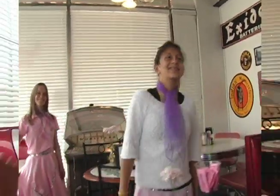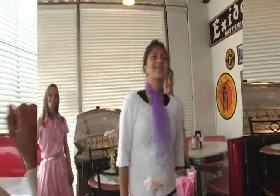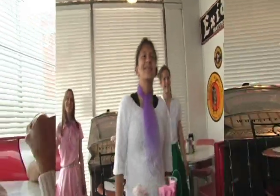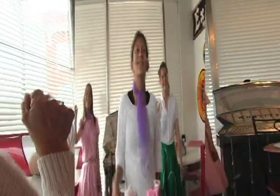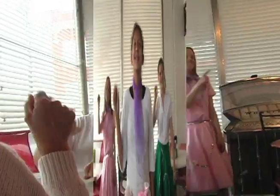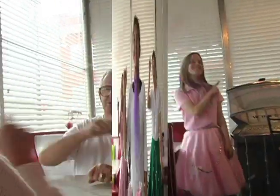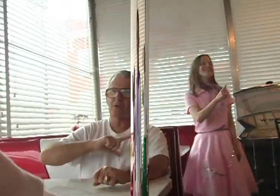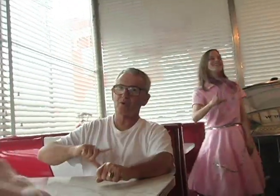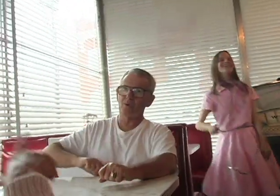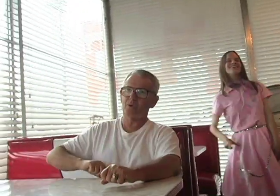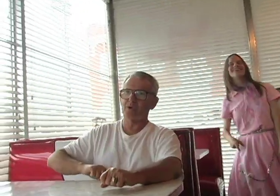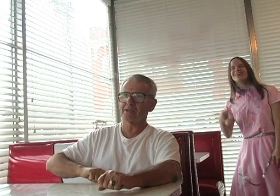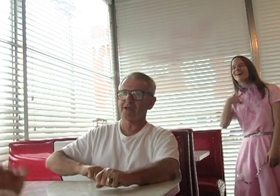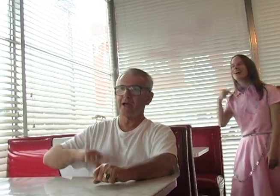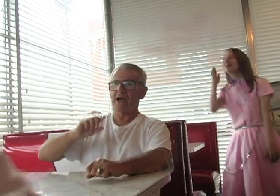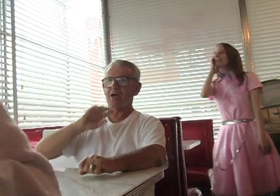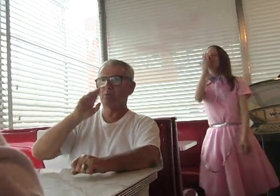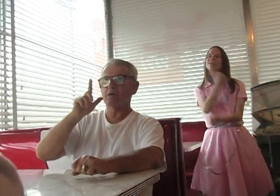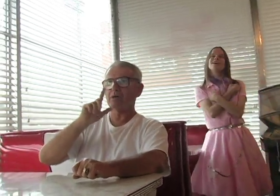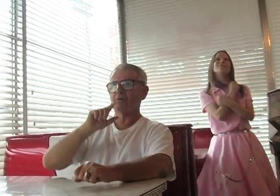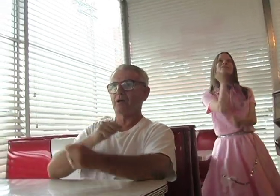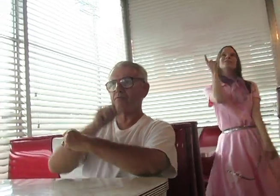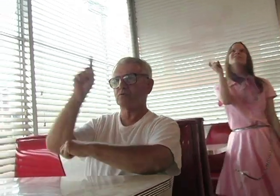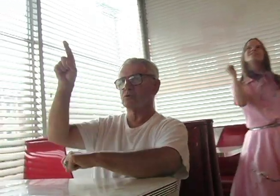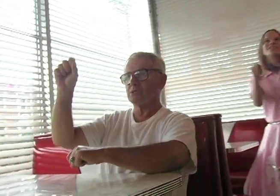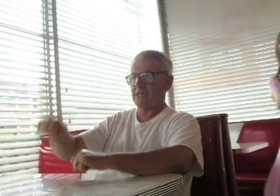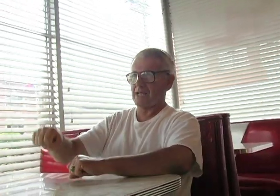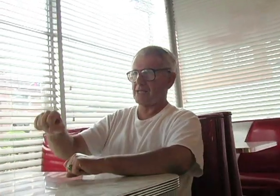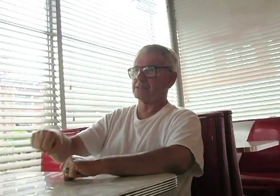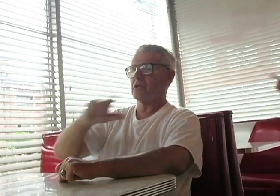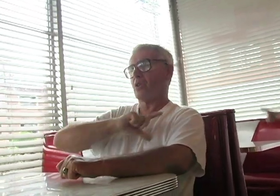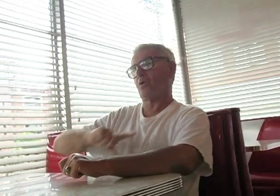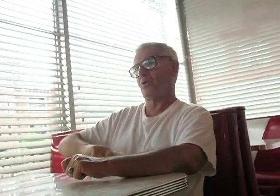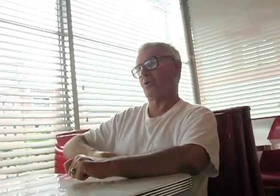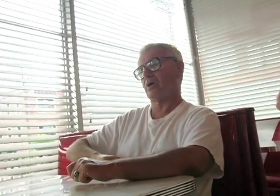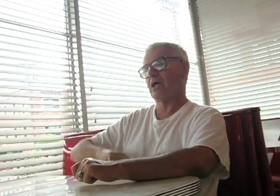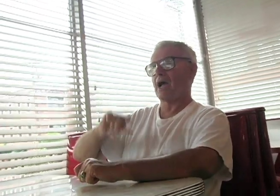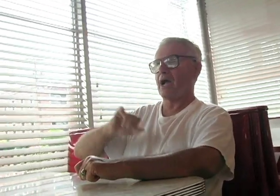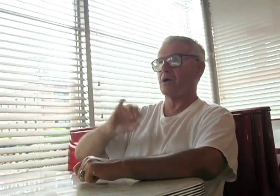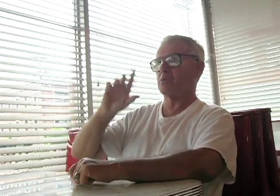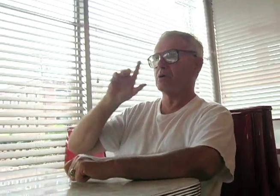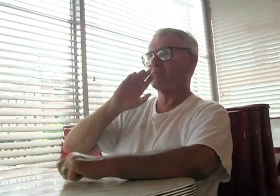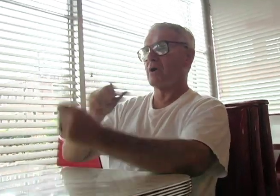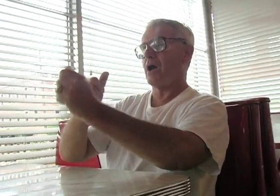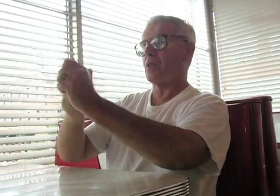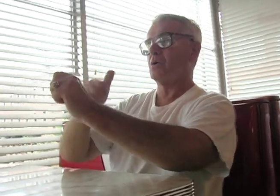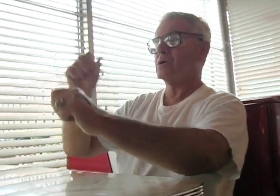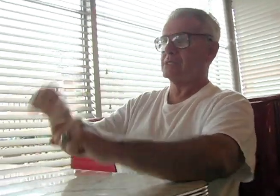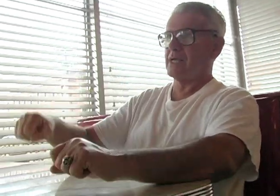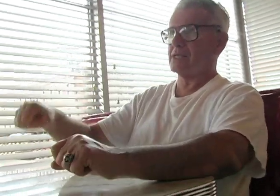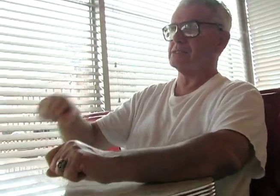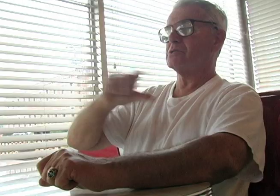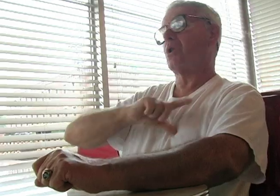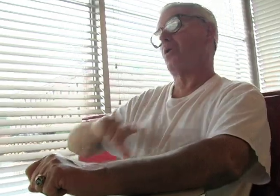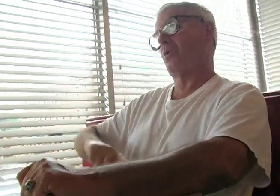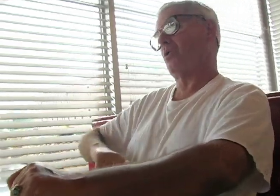Yes, Lord, I will love you Yes, Lord, I will follow Yes, Lord,